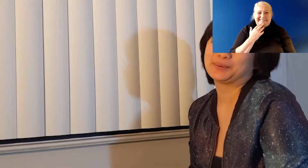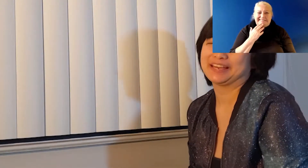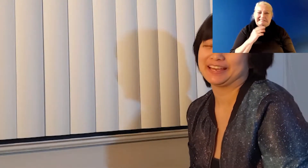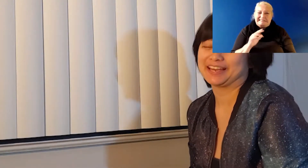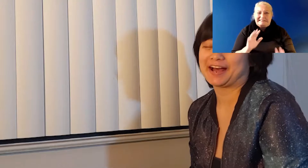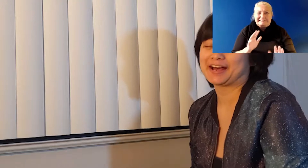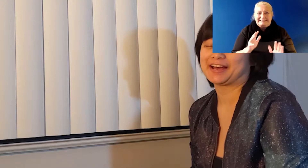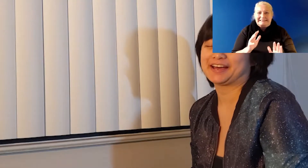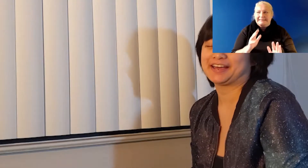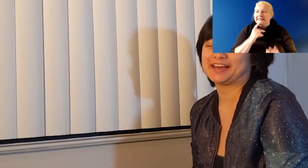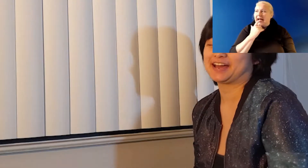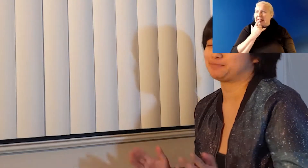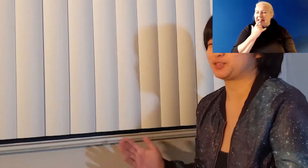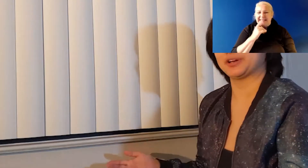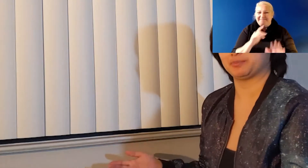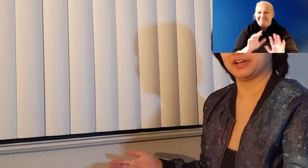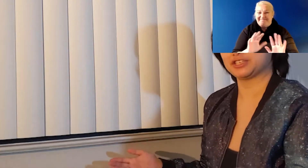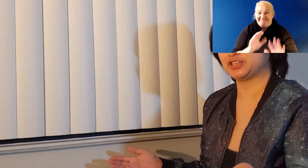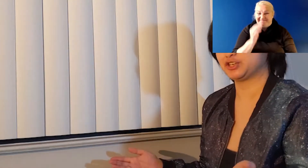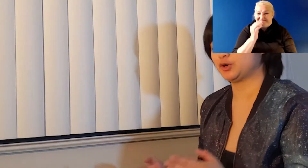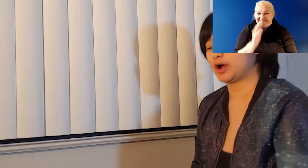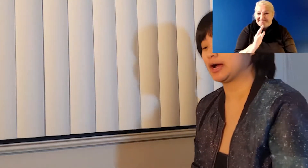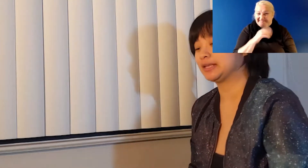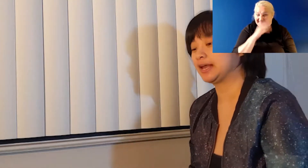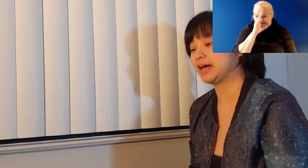Okay, I'm sorry to break it to you, that actually